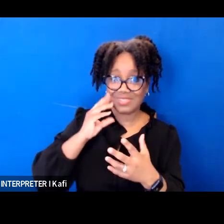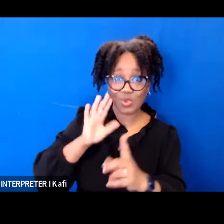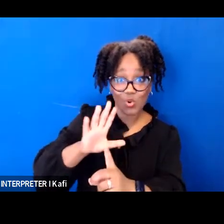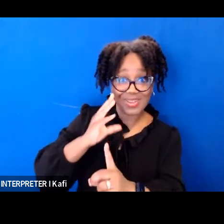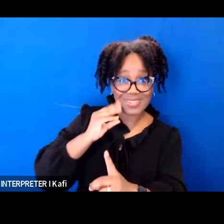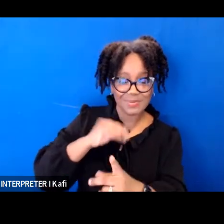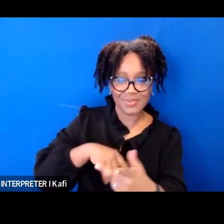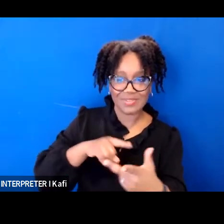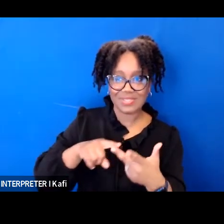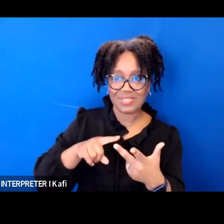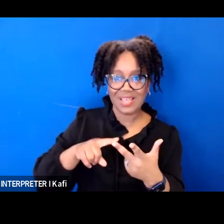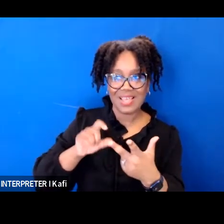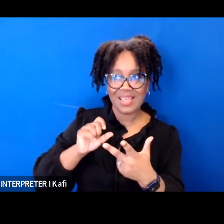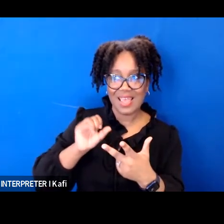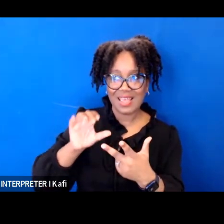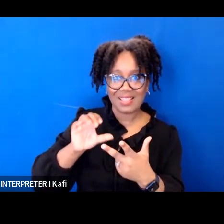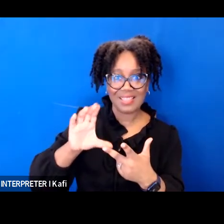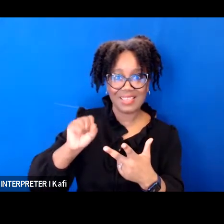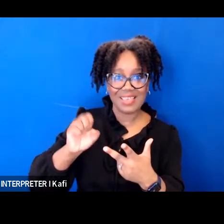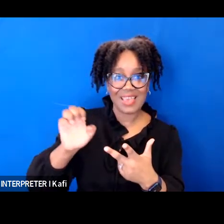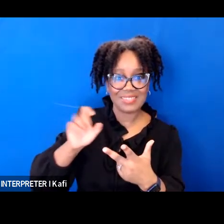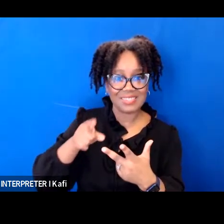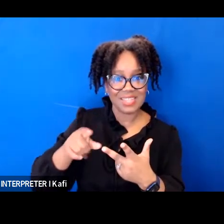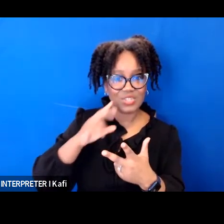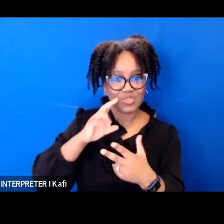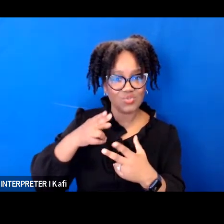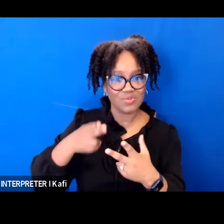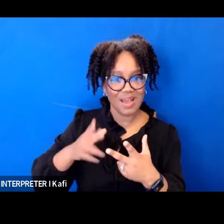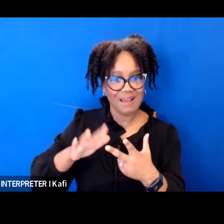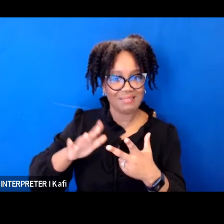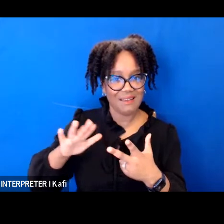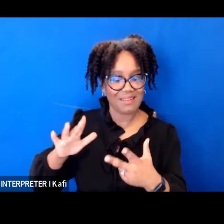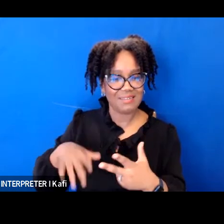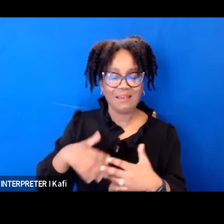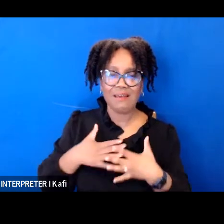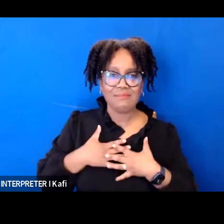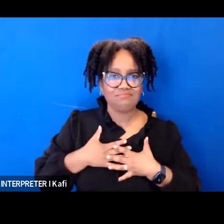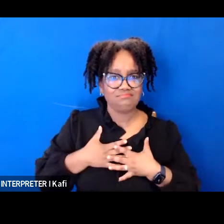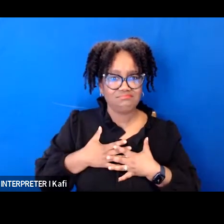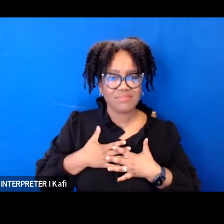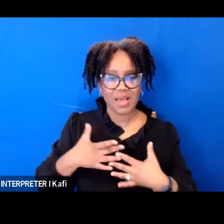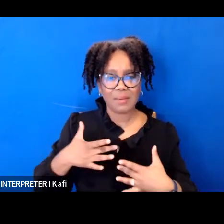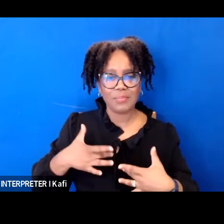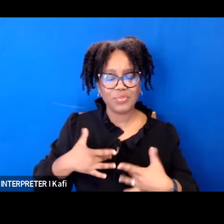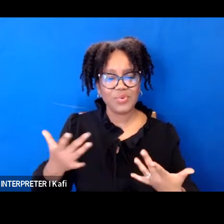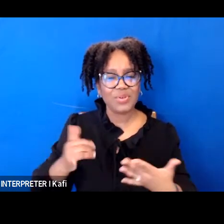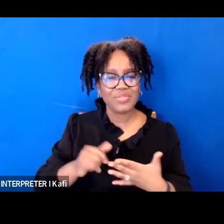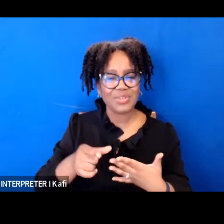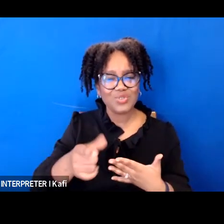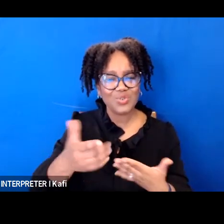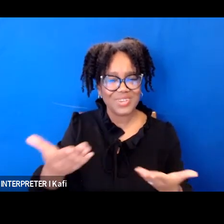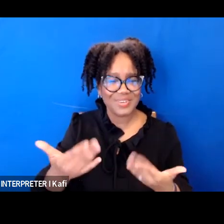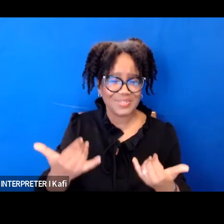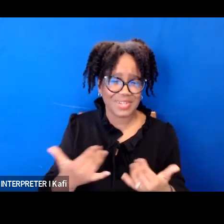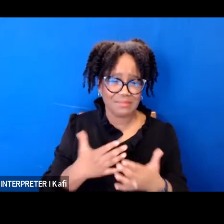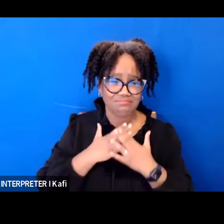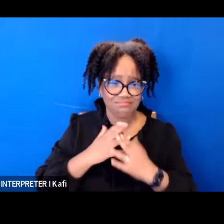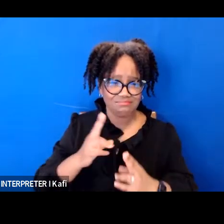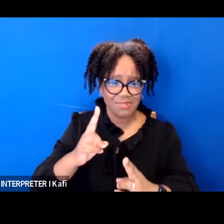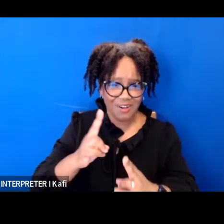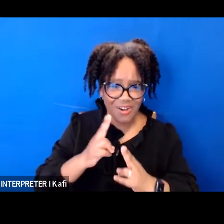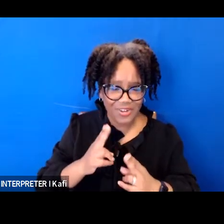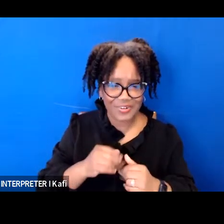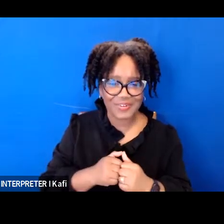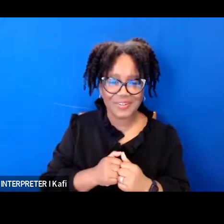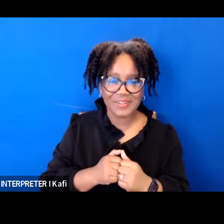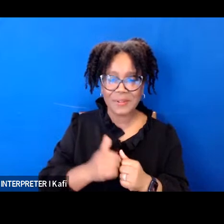honored that you're here today and and we're very grateful for your presence and i know a lot of people like myself are very eager